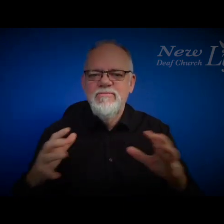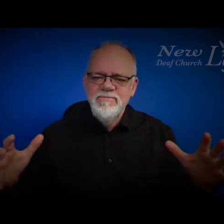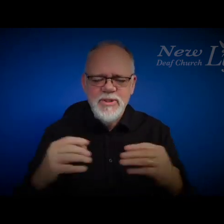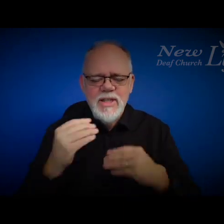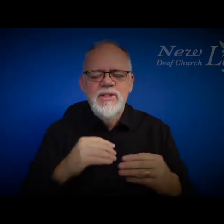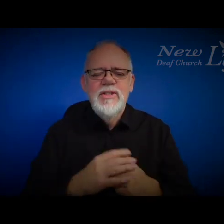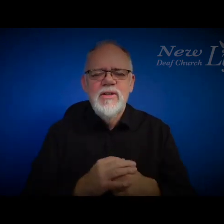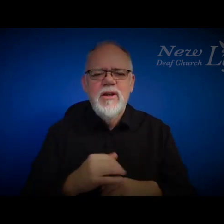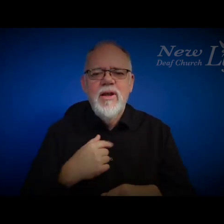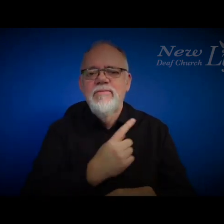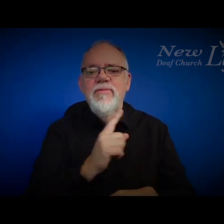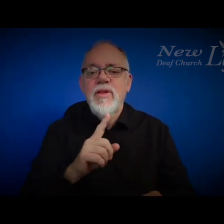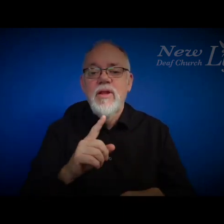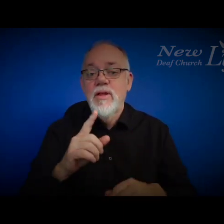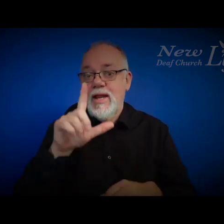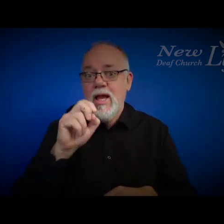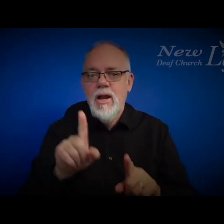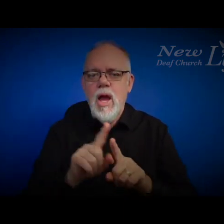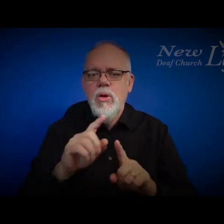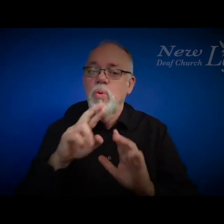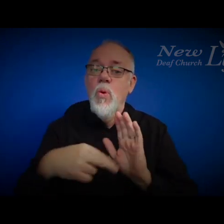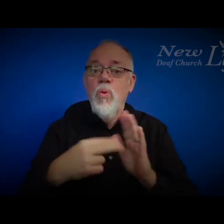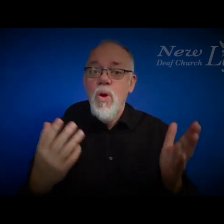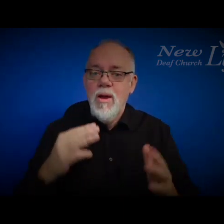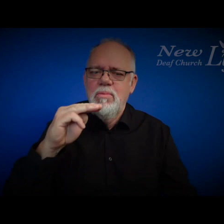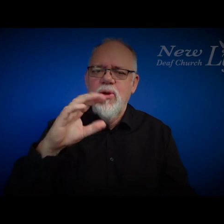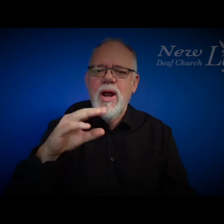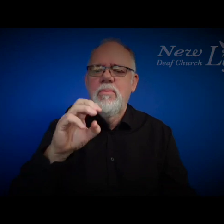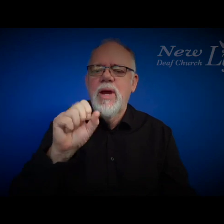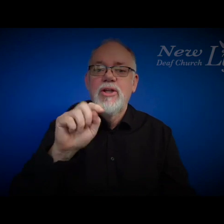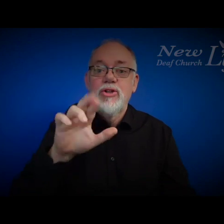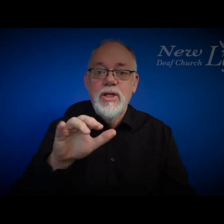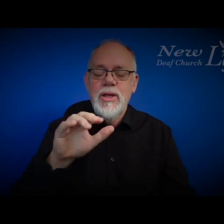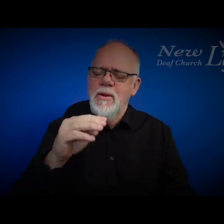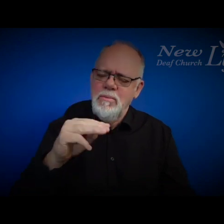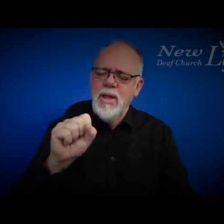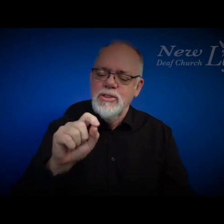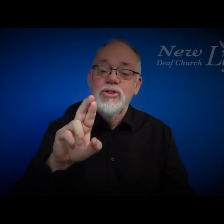At the banquets, he would eat, and I saw the end had the role of master of ceremonies.